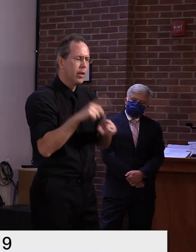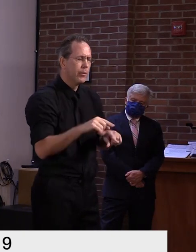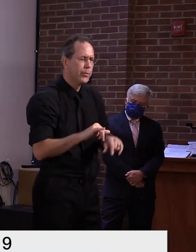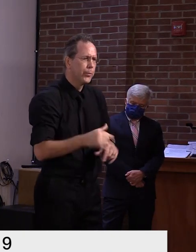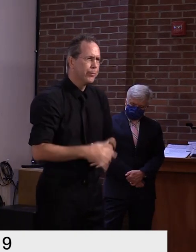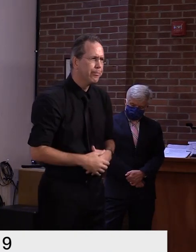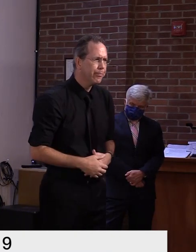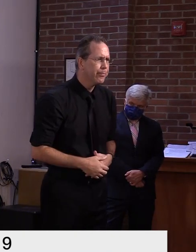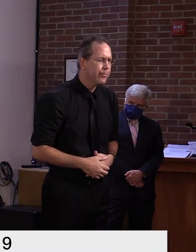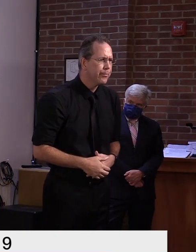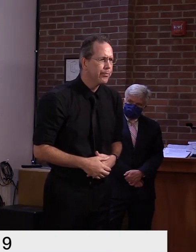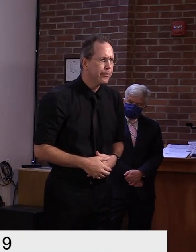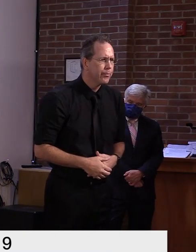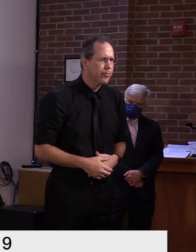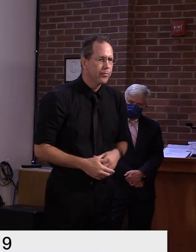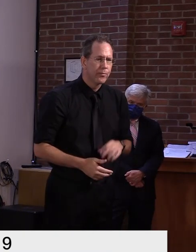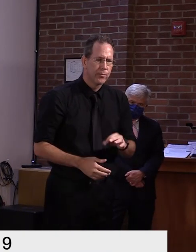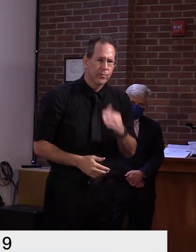Thank you.